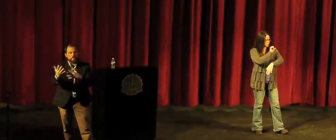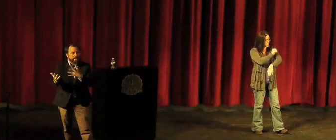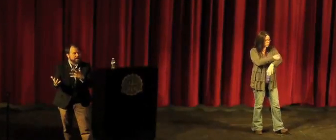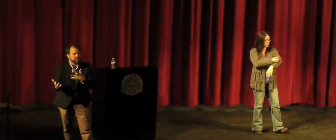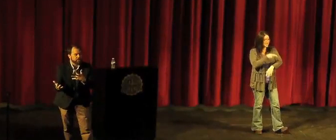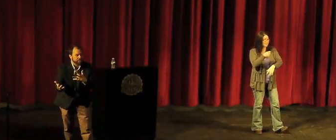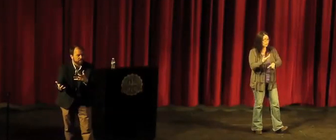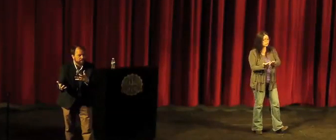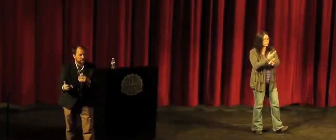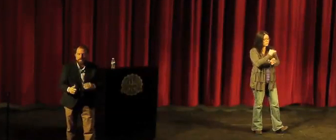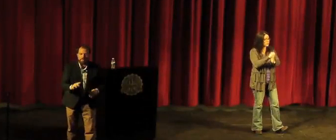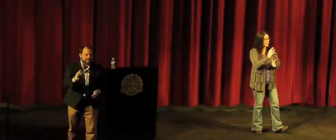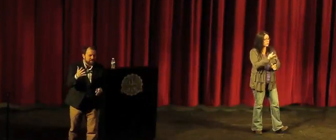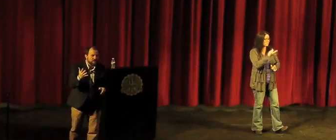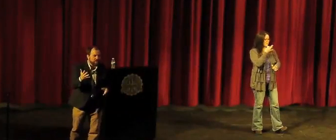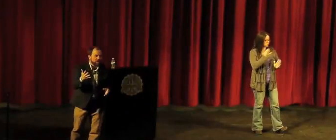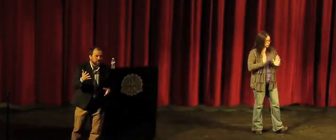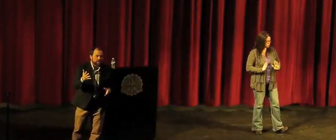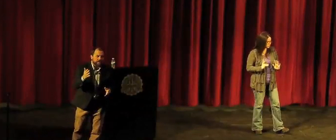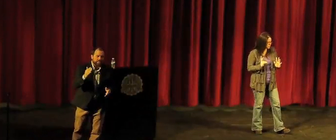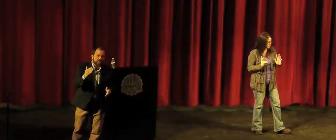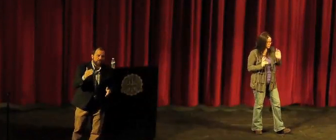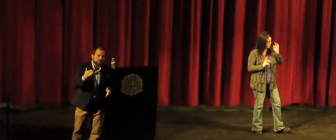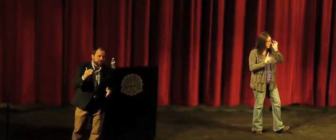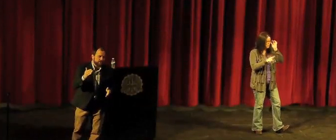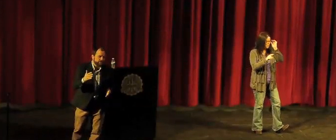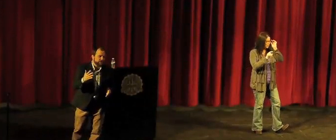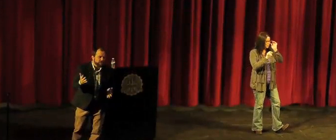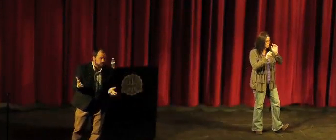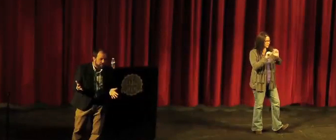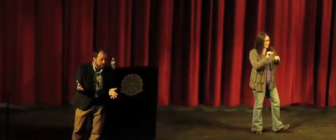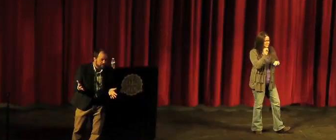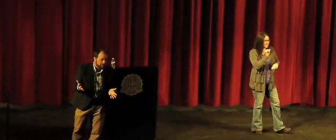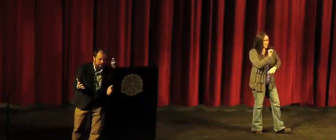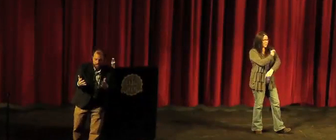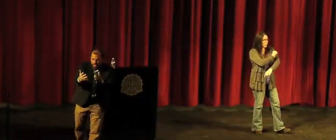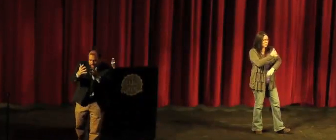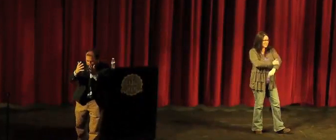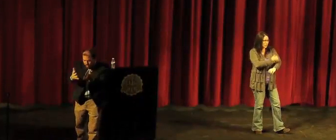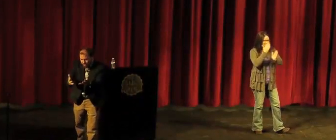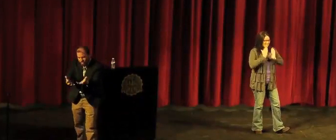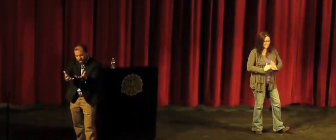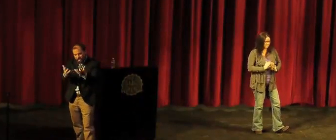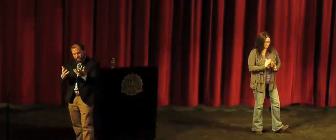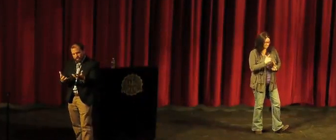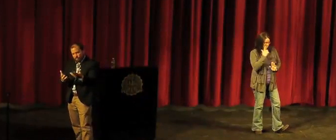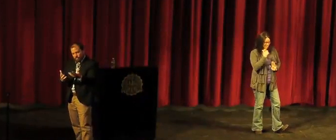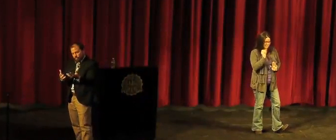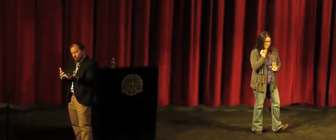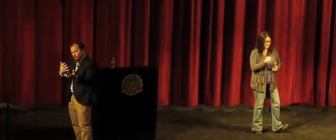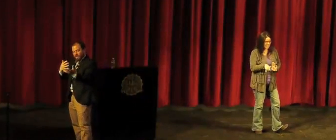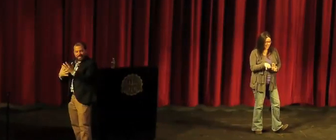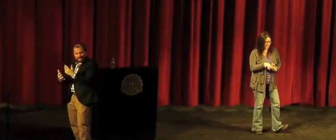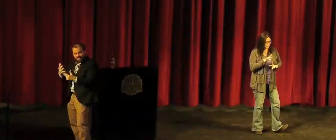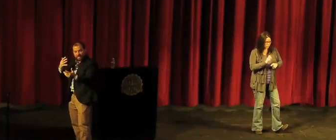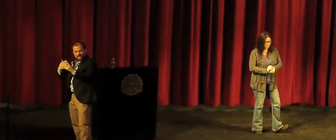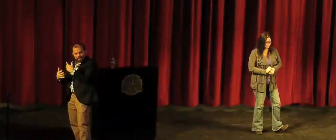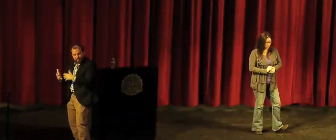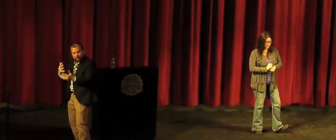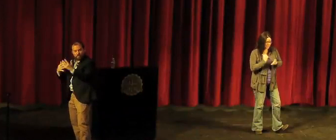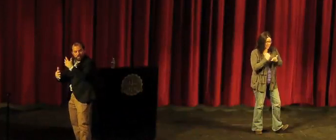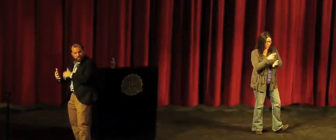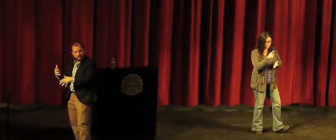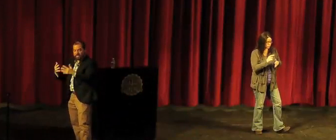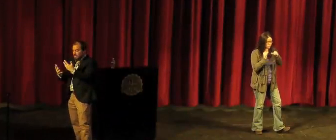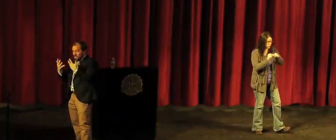before who are masters in some way. But that's not authoritarianism, because that tradition then equips you to go on and innovate